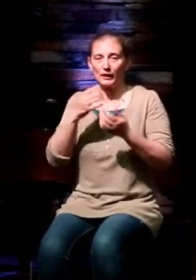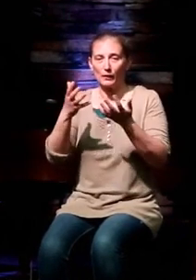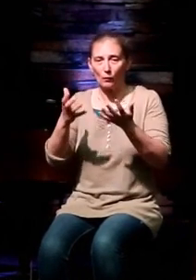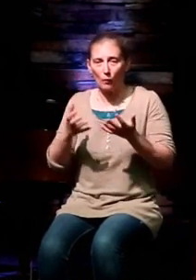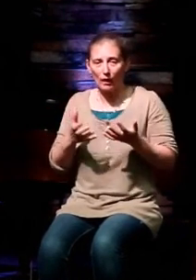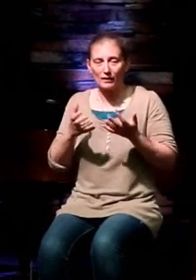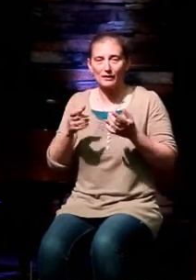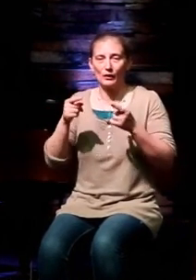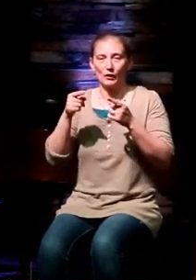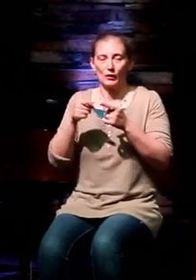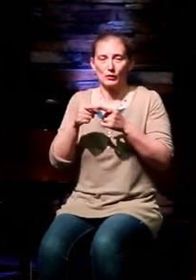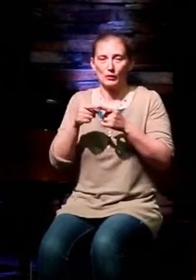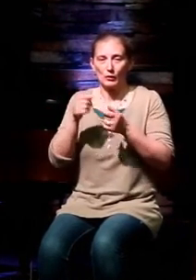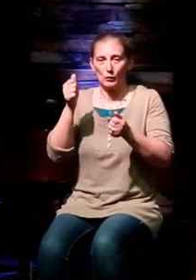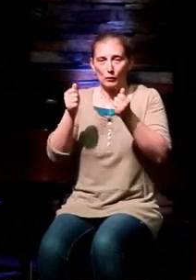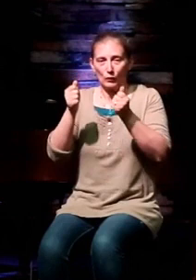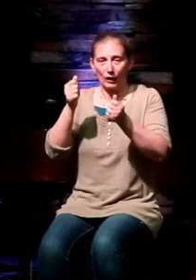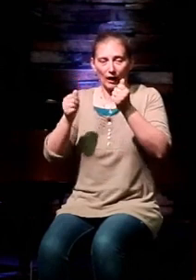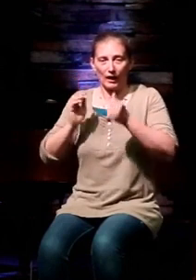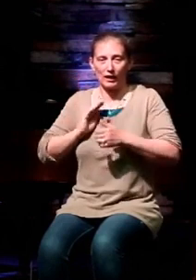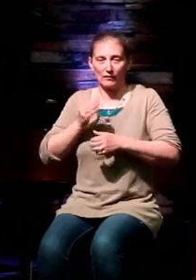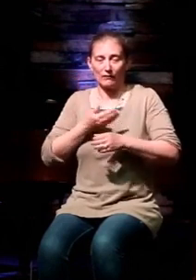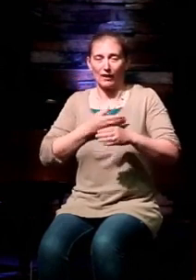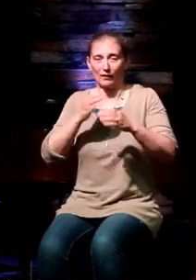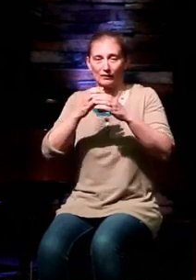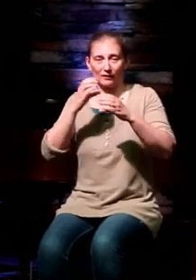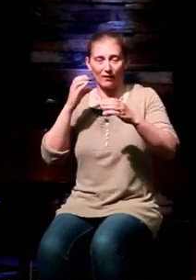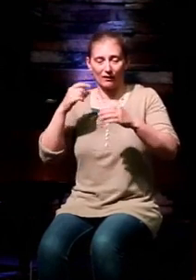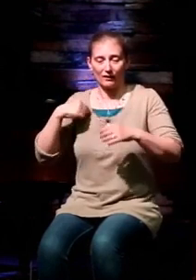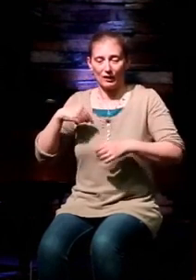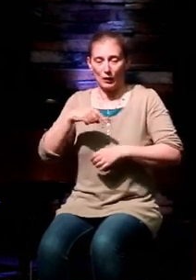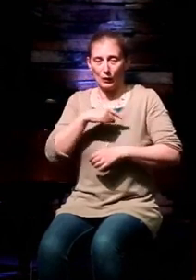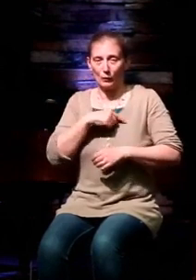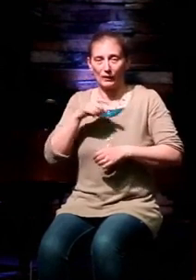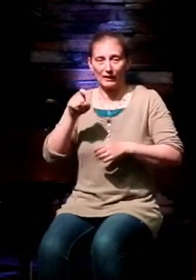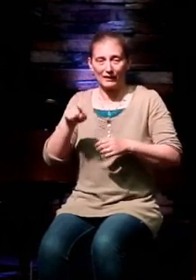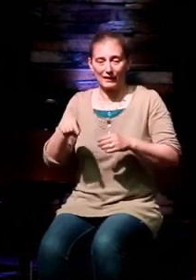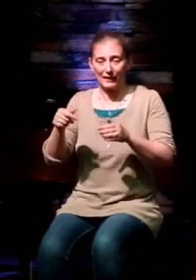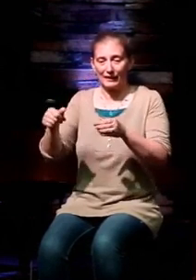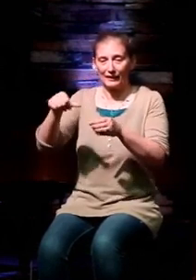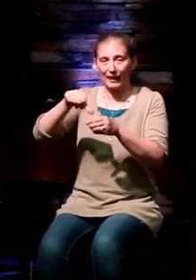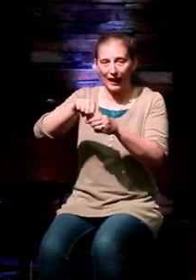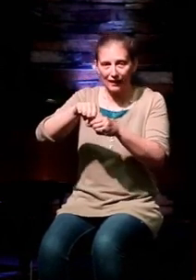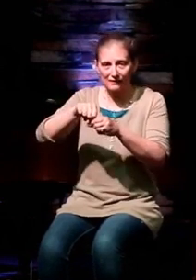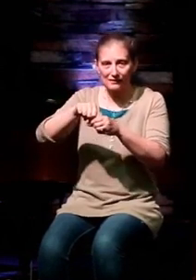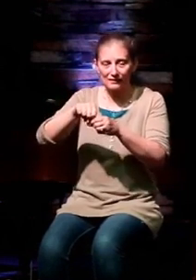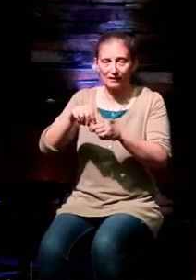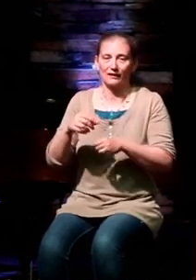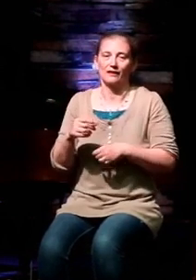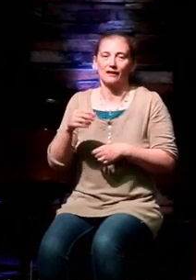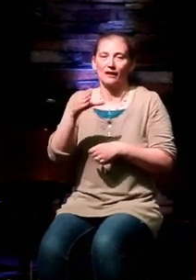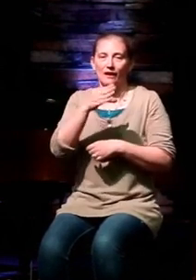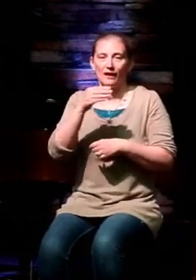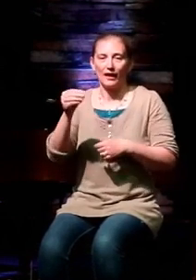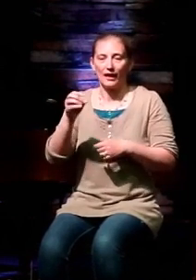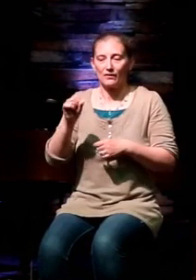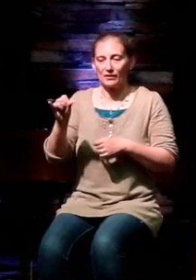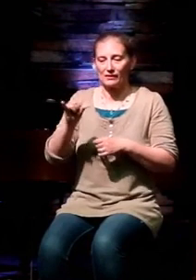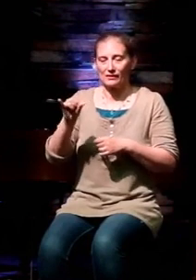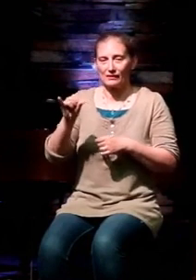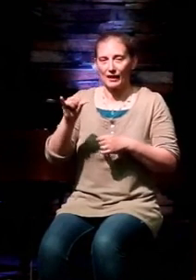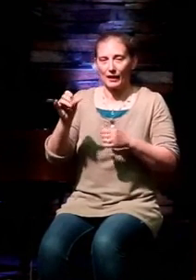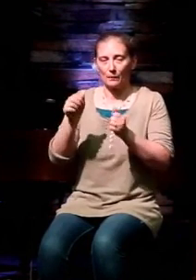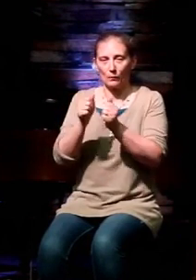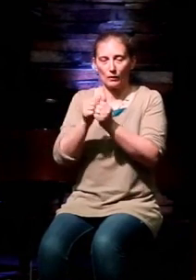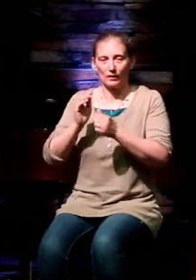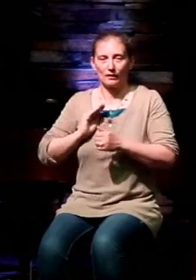have to water your house plants. Well, the same is true spiritually. When we don't feed our spirits are going to grow